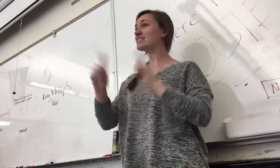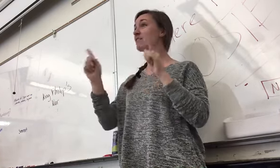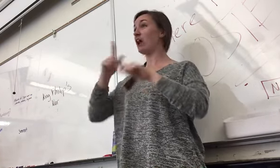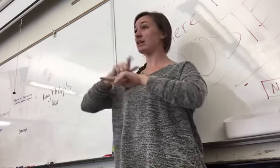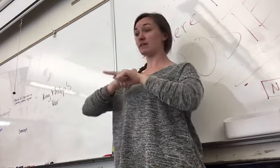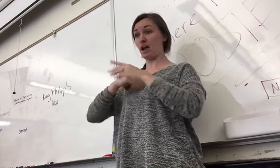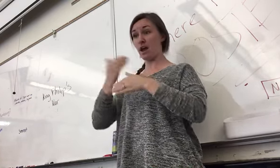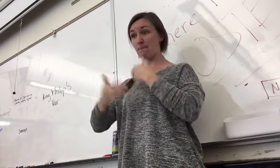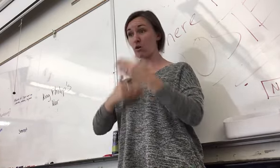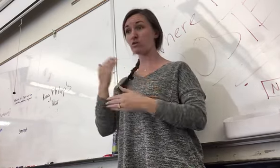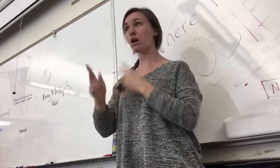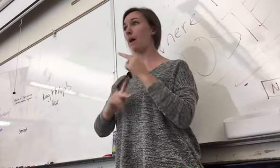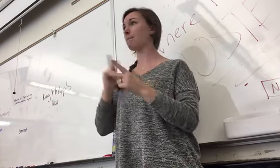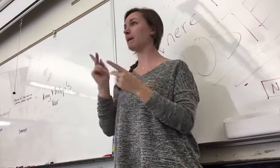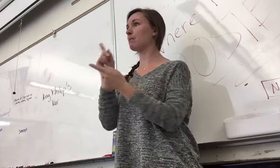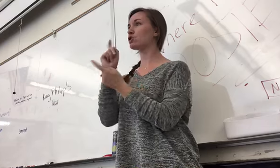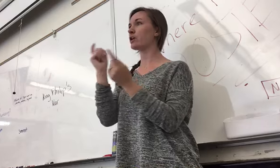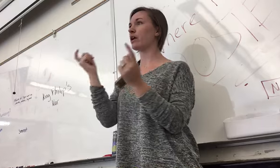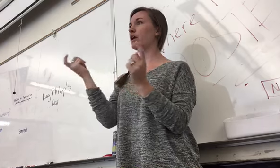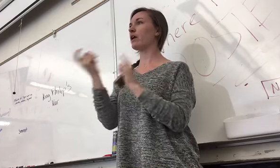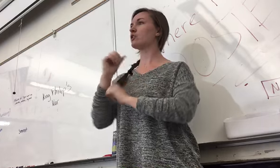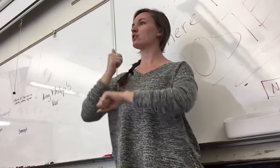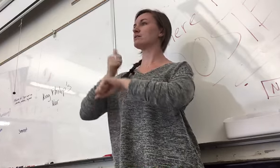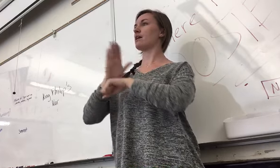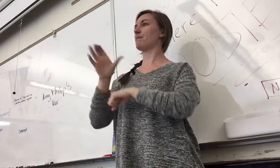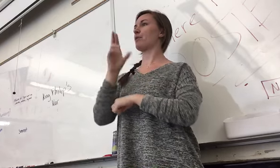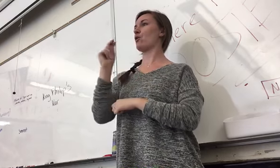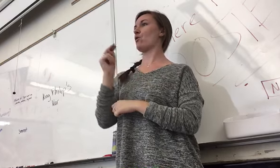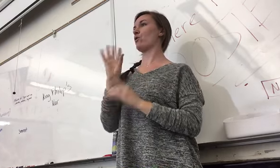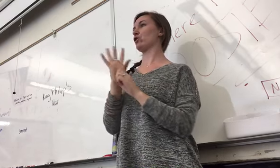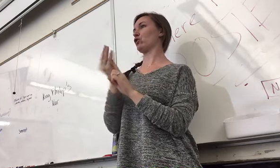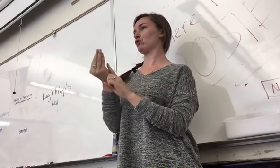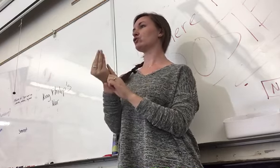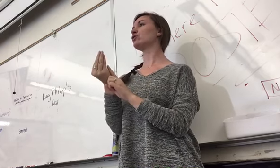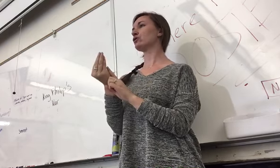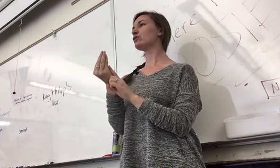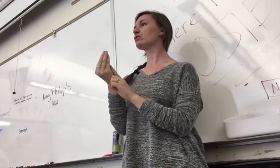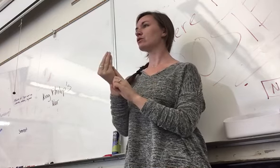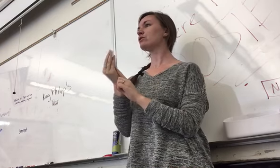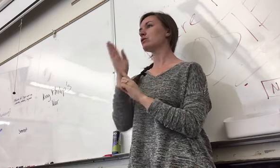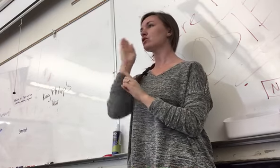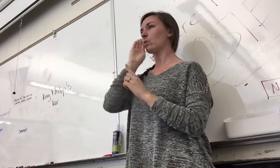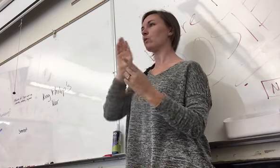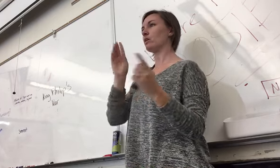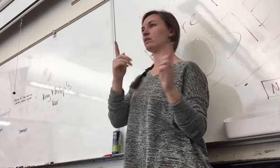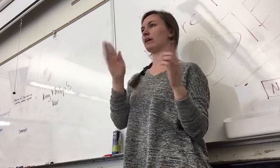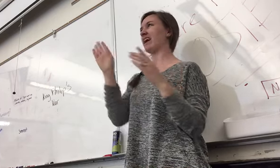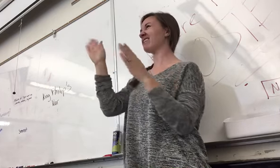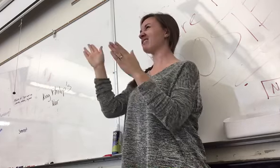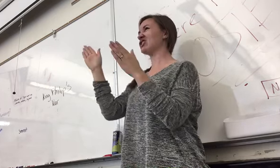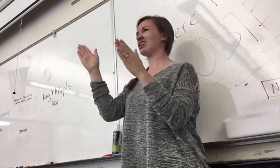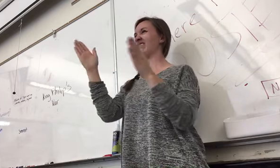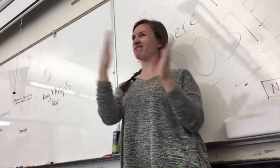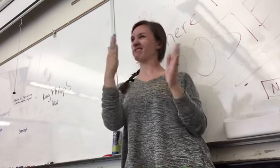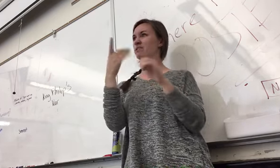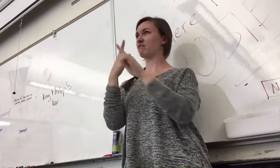moves on, people change and create their own cultures. So we move away from this as we move further away from